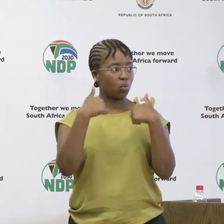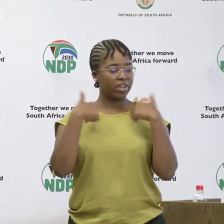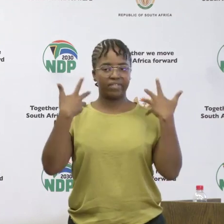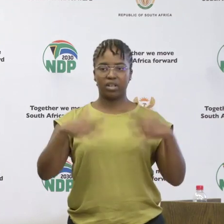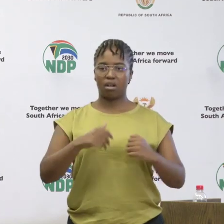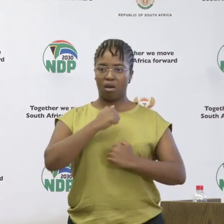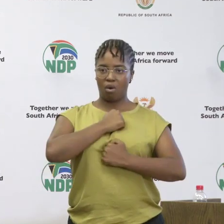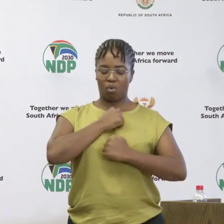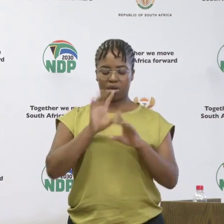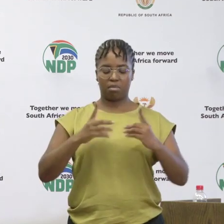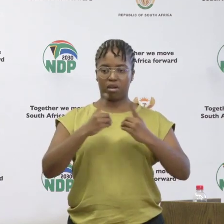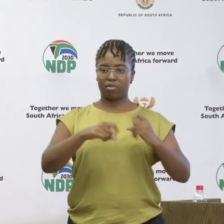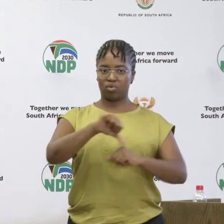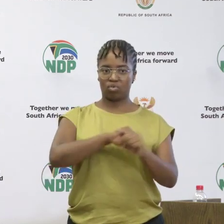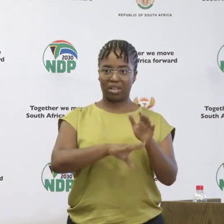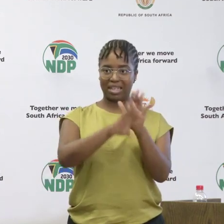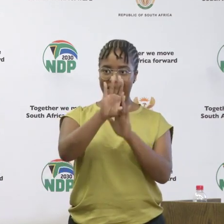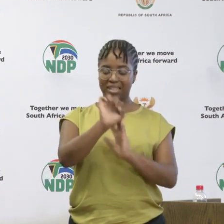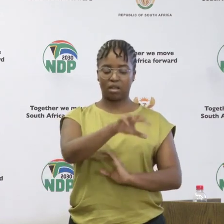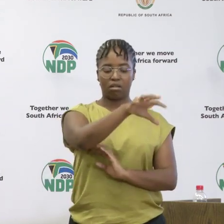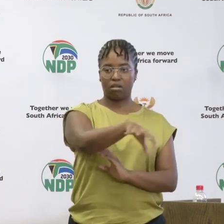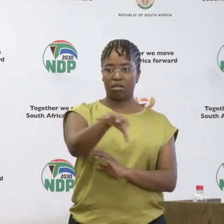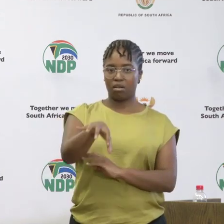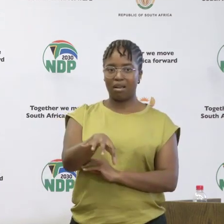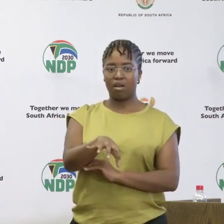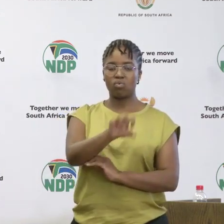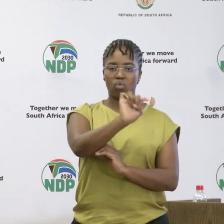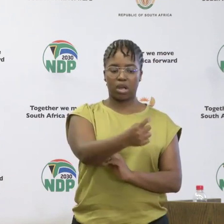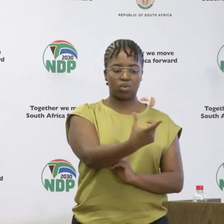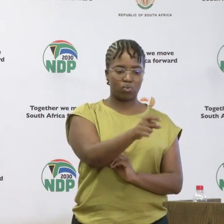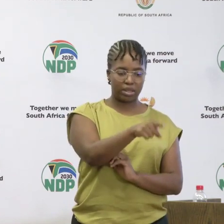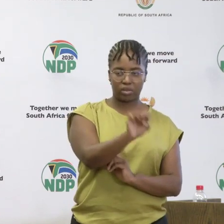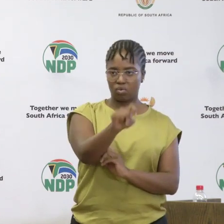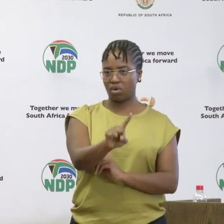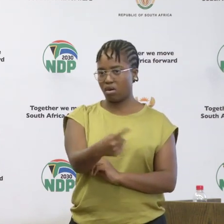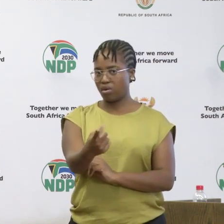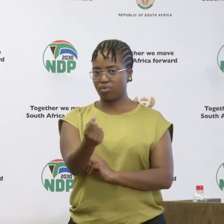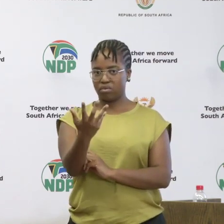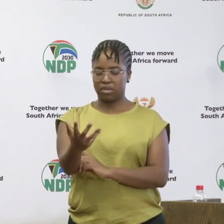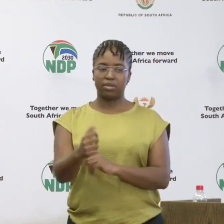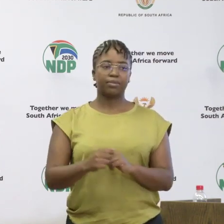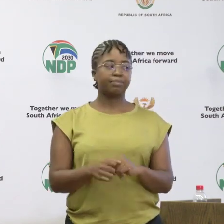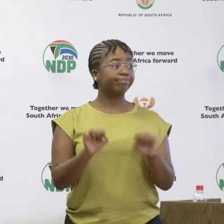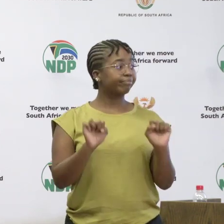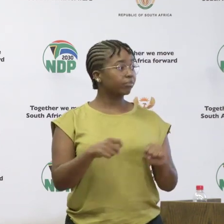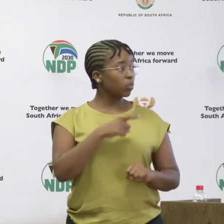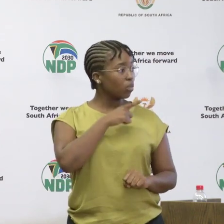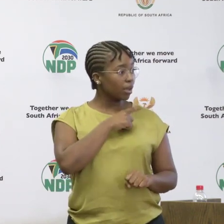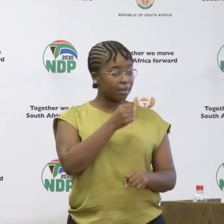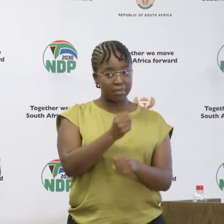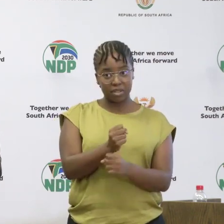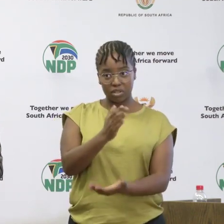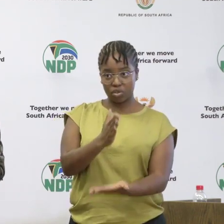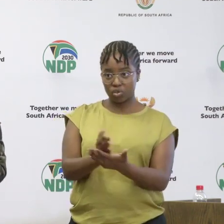covers our areas of work as the Department of Social Development. And accordingly, because we have to make sure